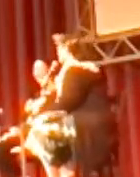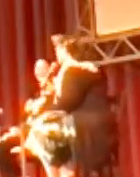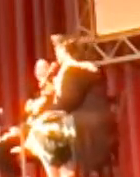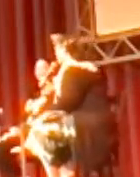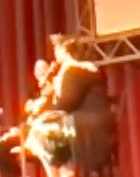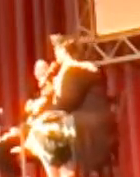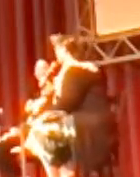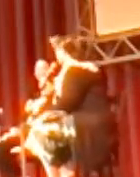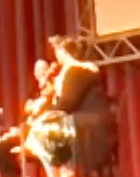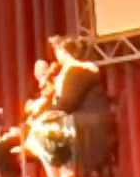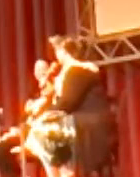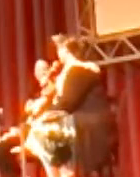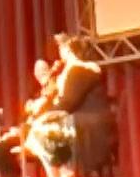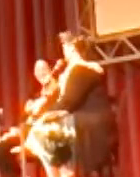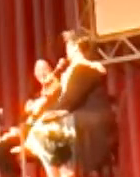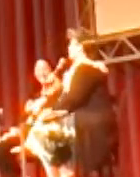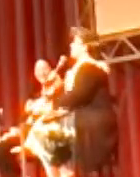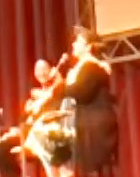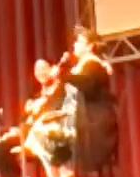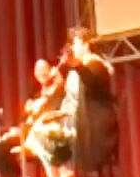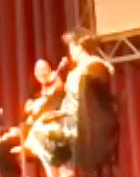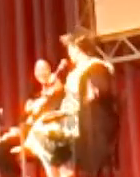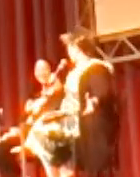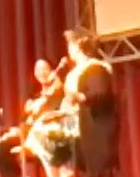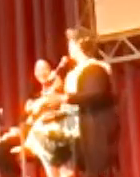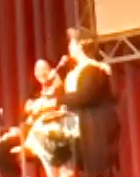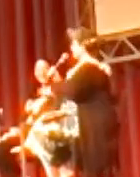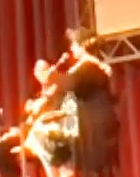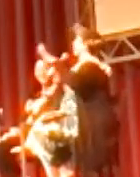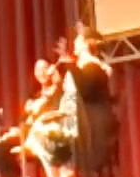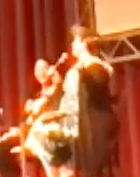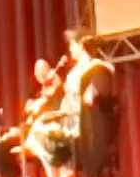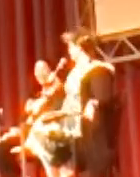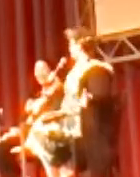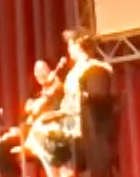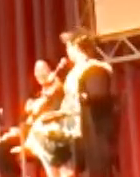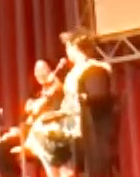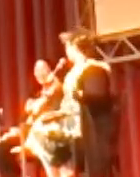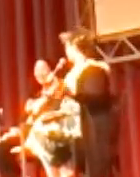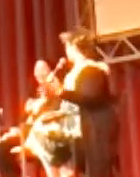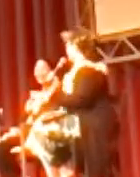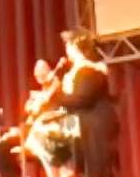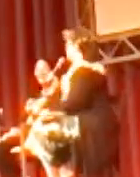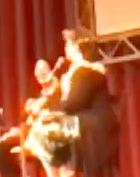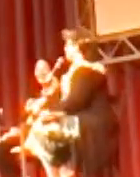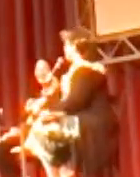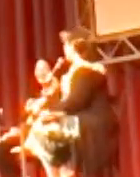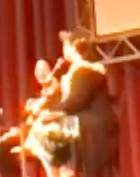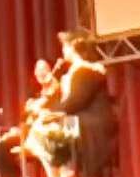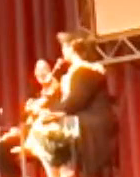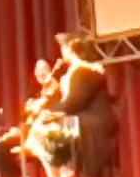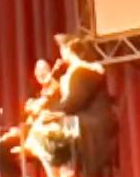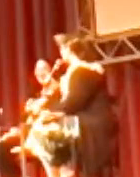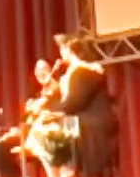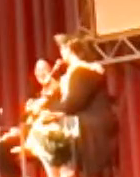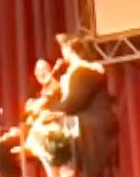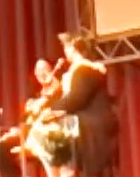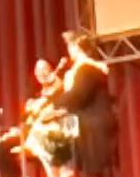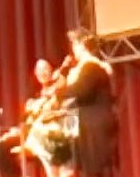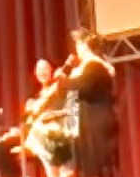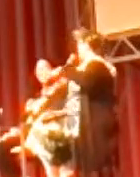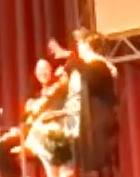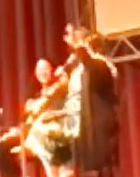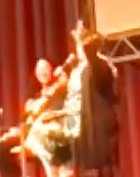And who knows, maybe if we build on this, maybe next time around there can be 24. And then it was